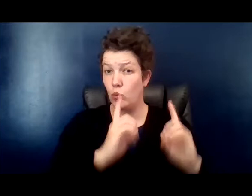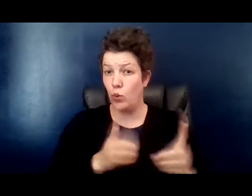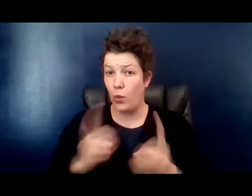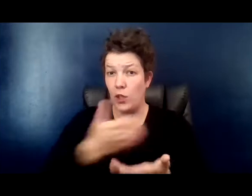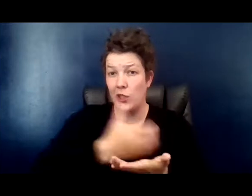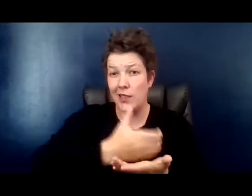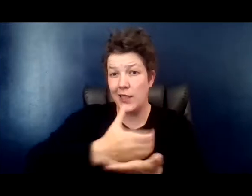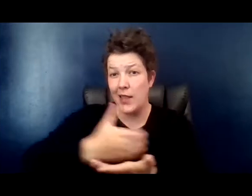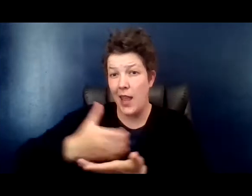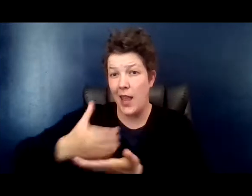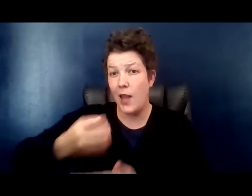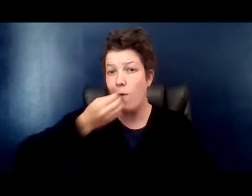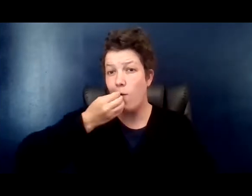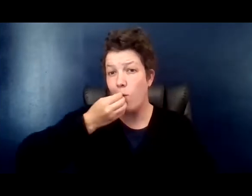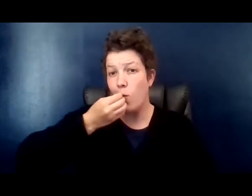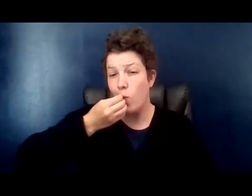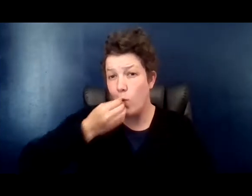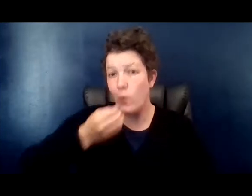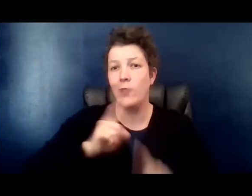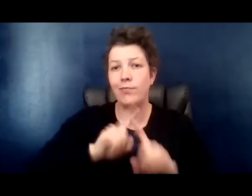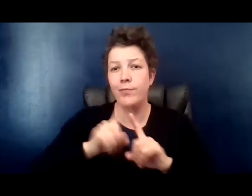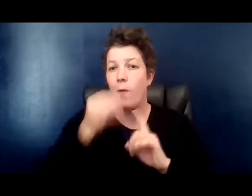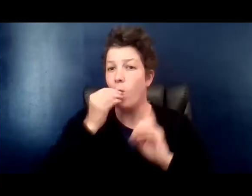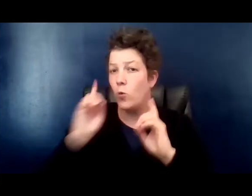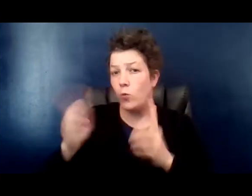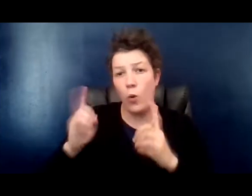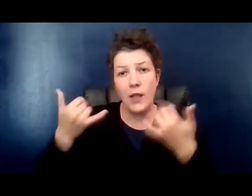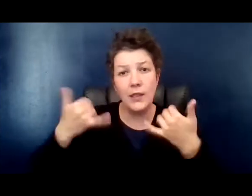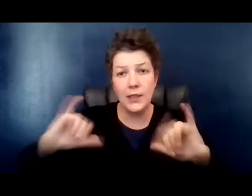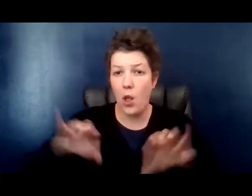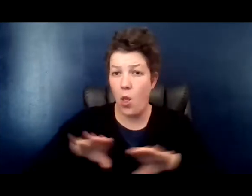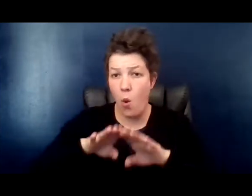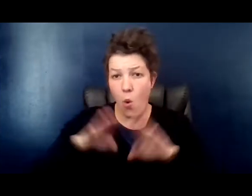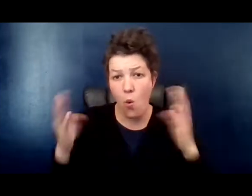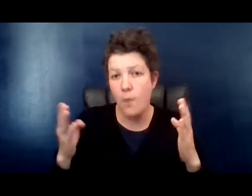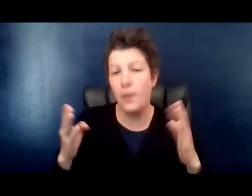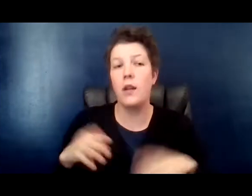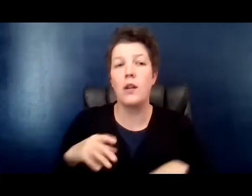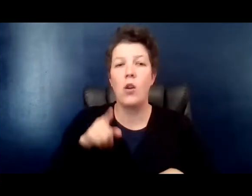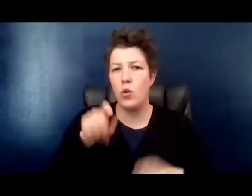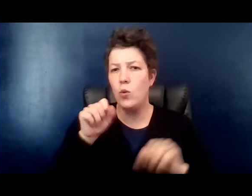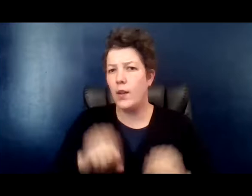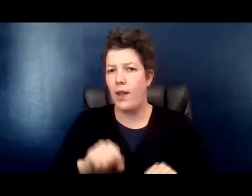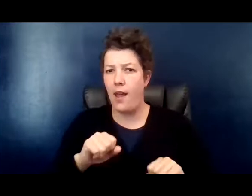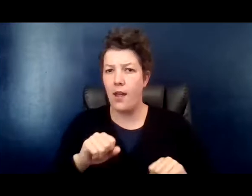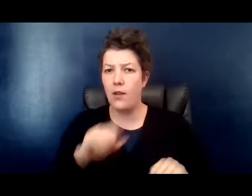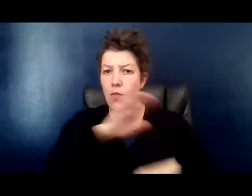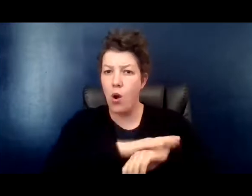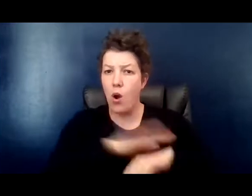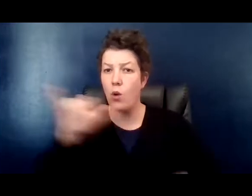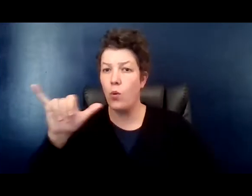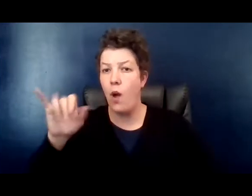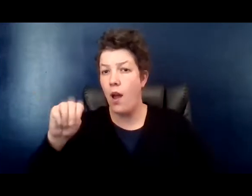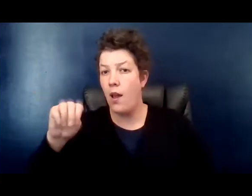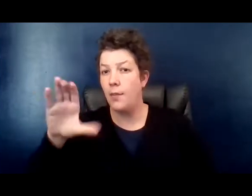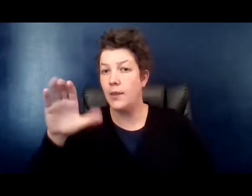that are picking it up. And I know you can talk to emergency management, some of the other things that are still needed out there. You can go to the YMCA,